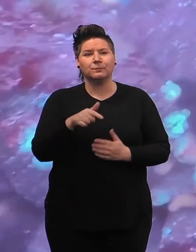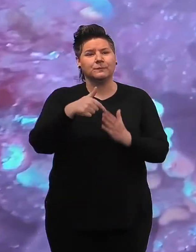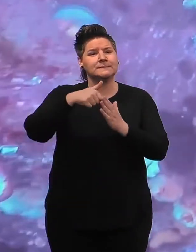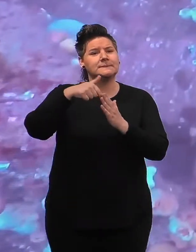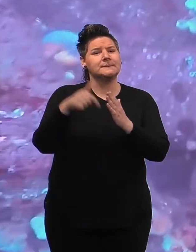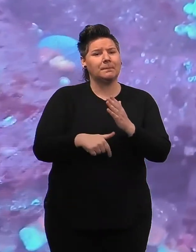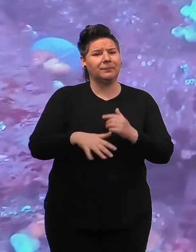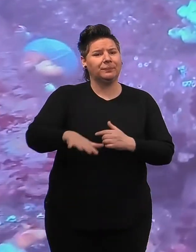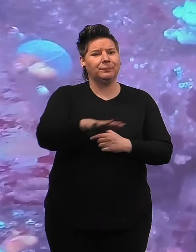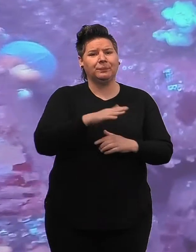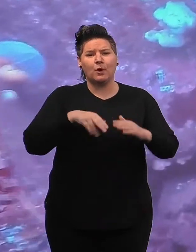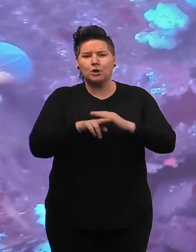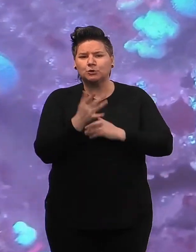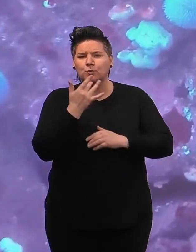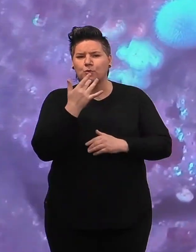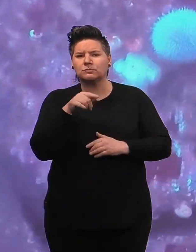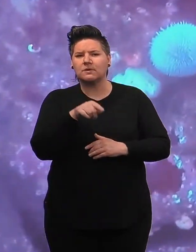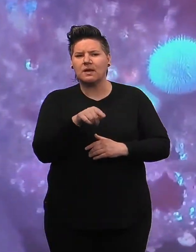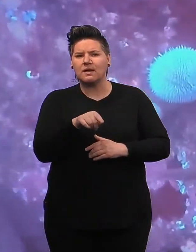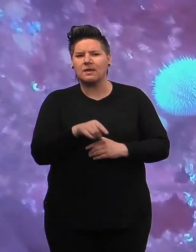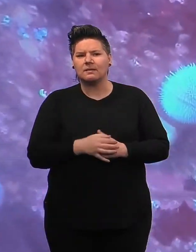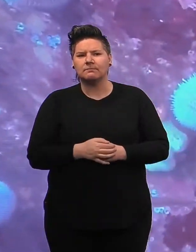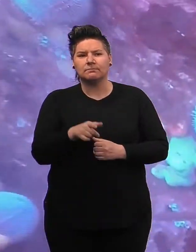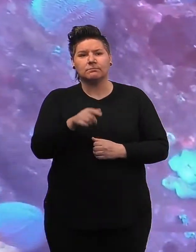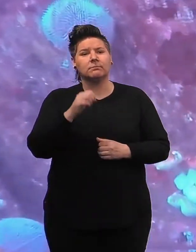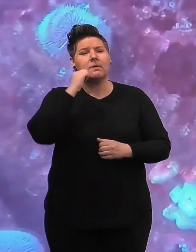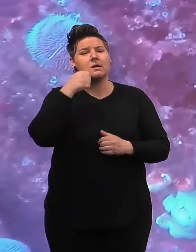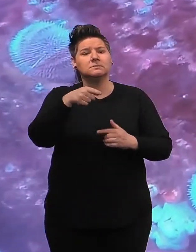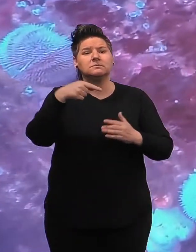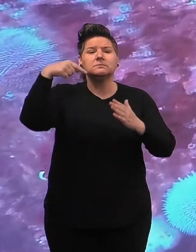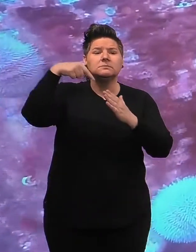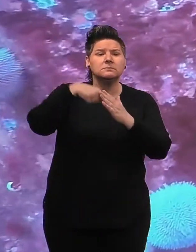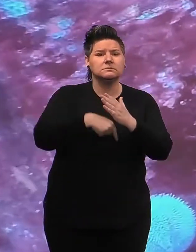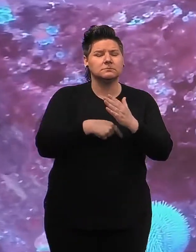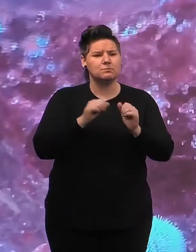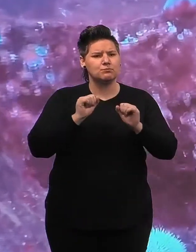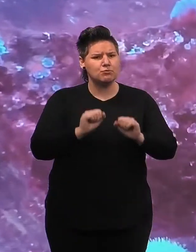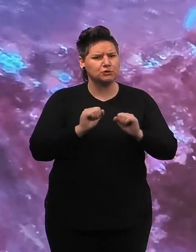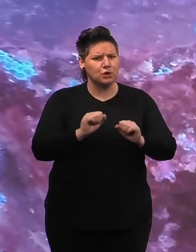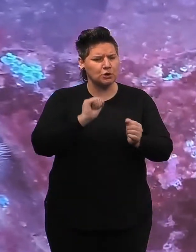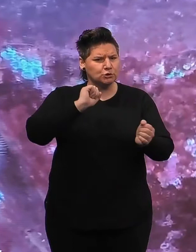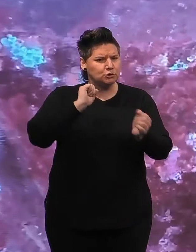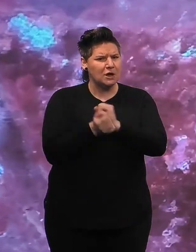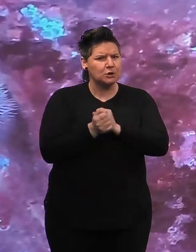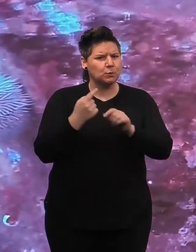very significant thing underwater because as you go down into deeper water, the pressure changes very, very